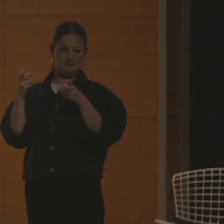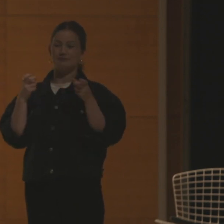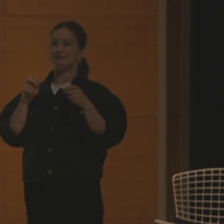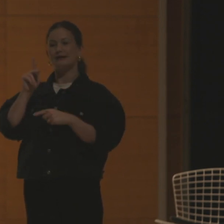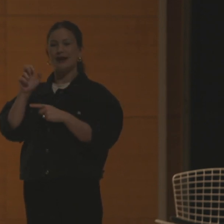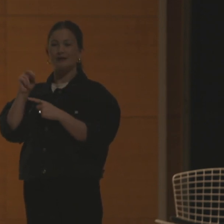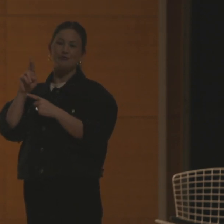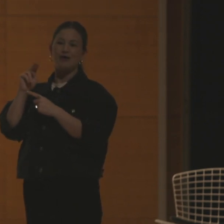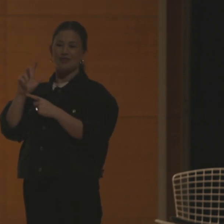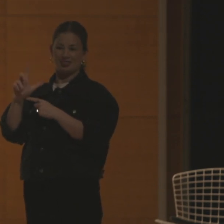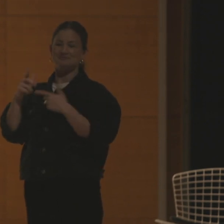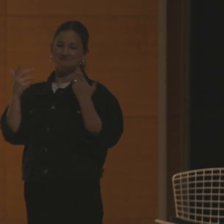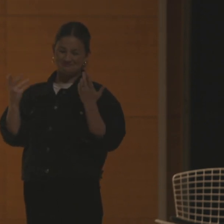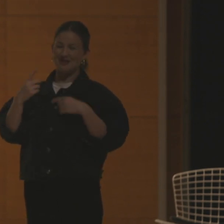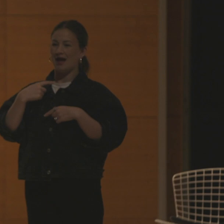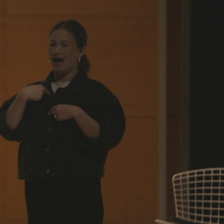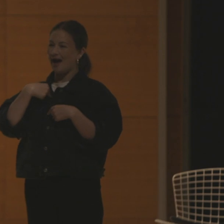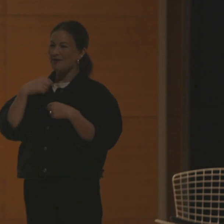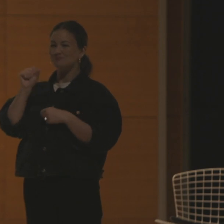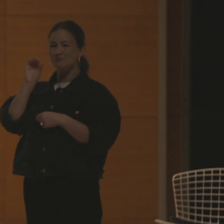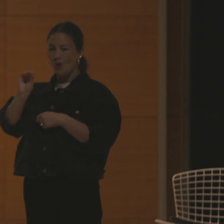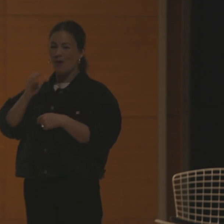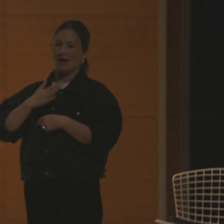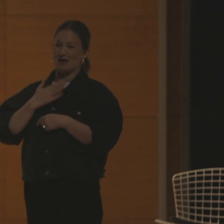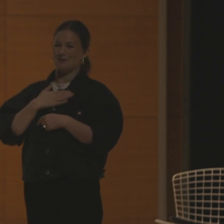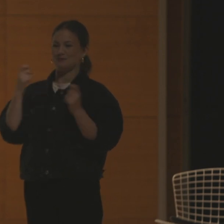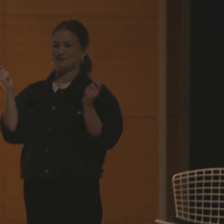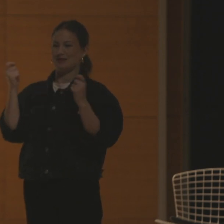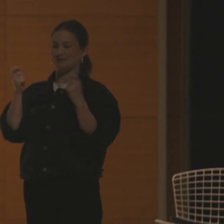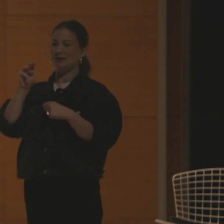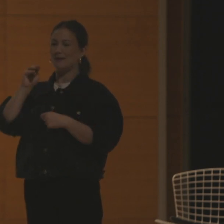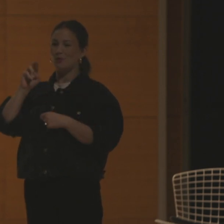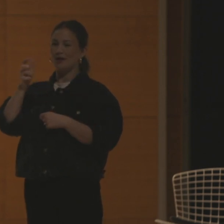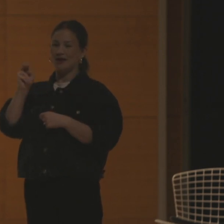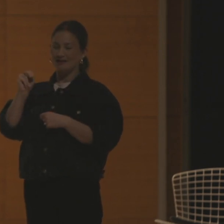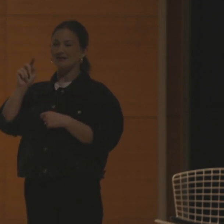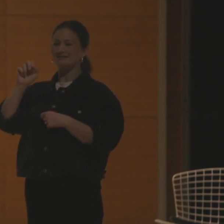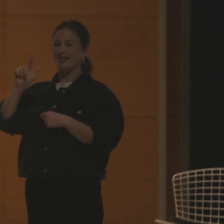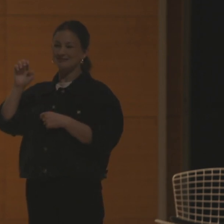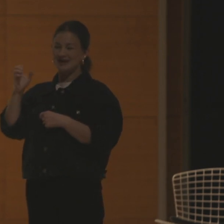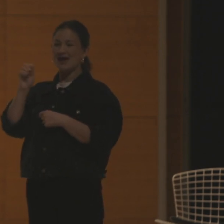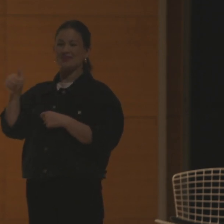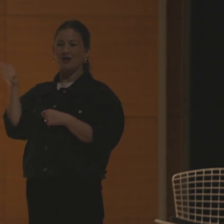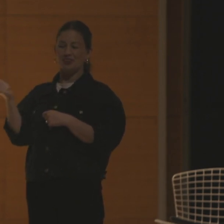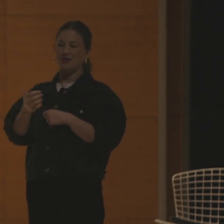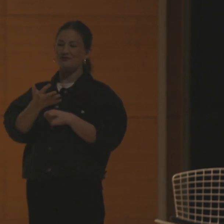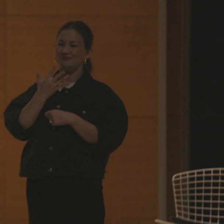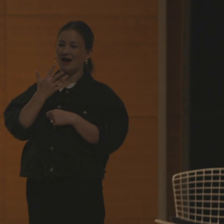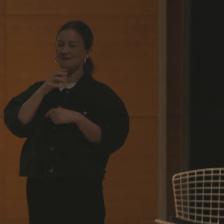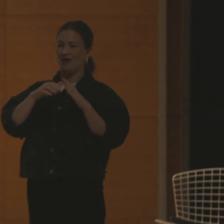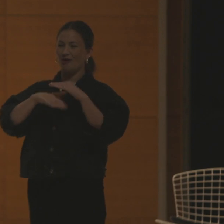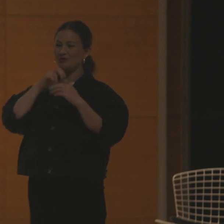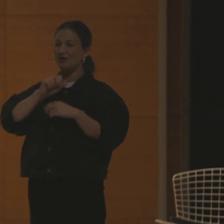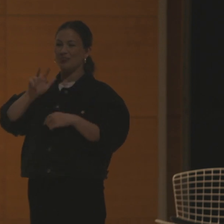Russell, I am so happy to celebrate Morgan Talty and the other amazing 535 honorees with you tonight